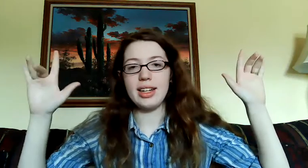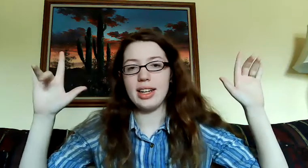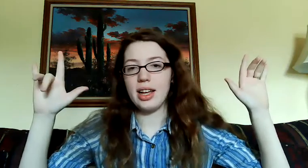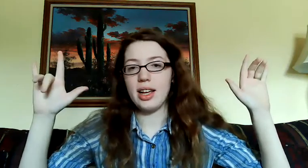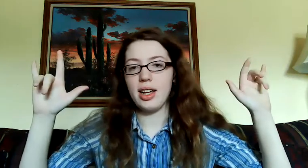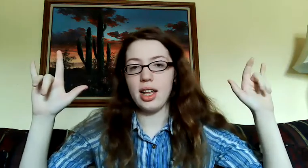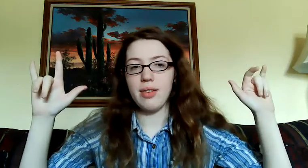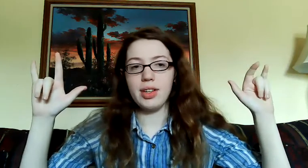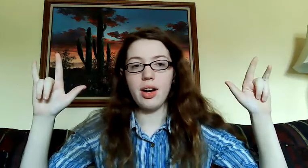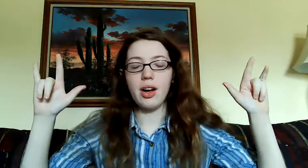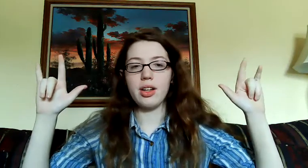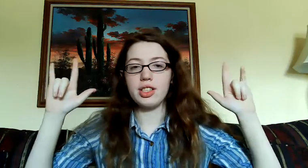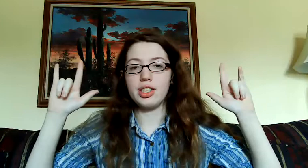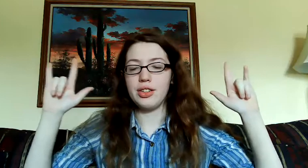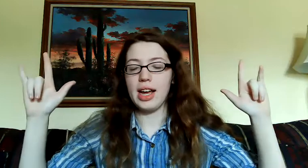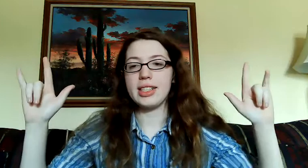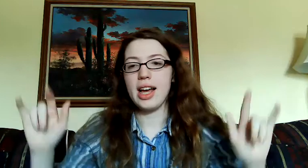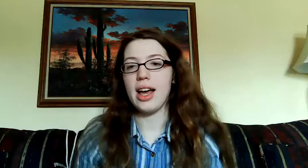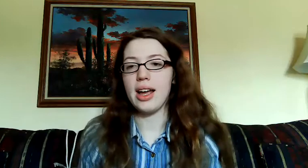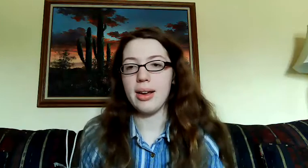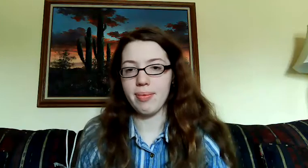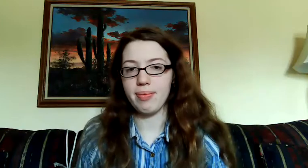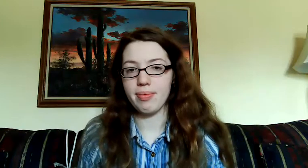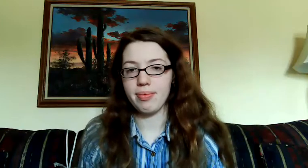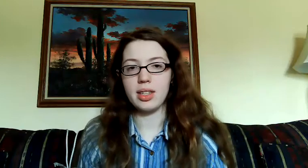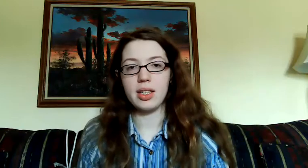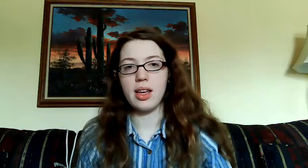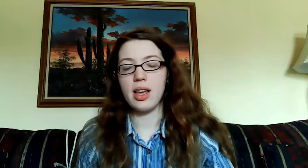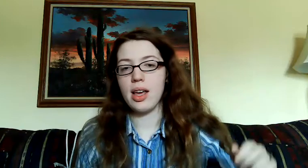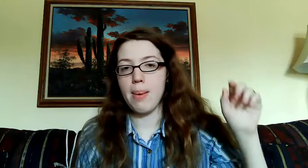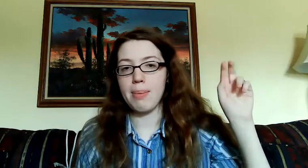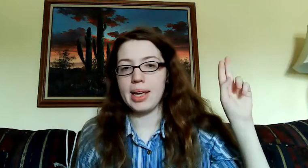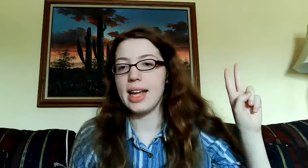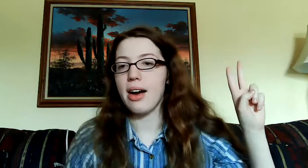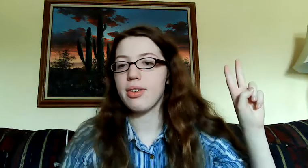love y'all. See you next time. Peace out.